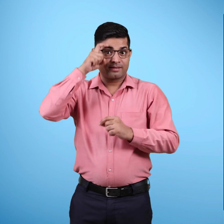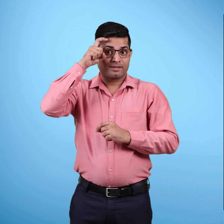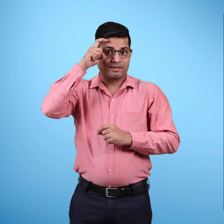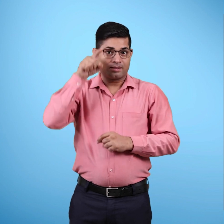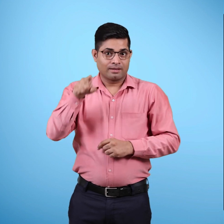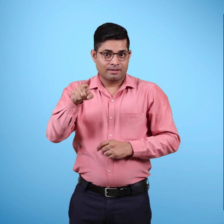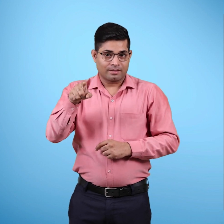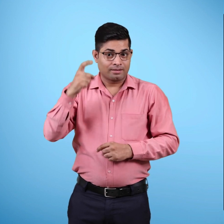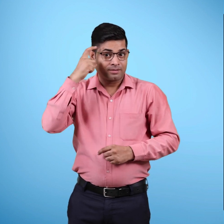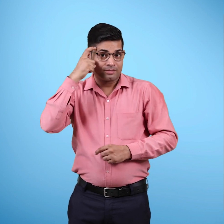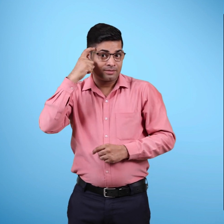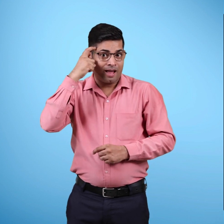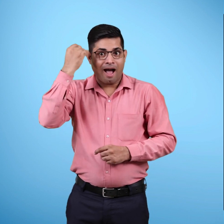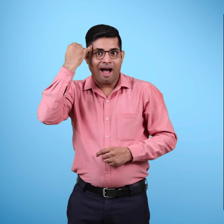Bujo has a brilliant idea.